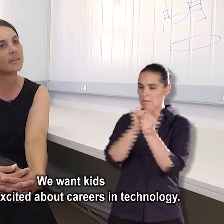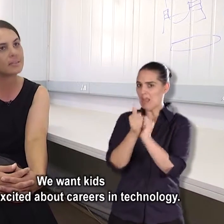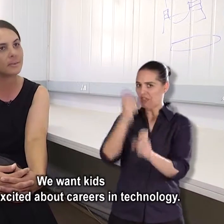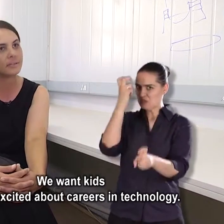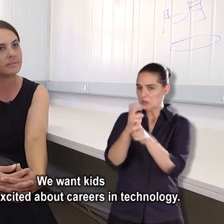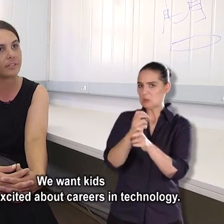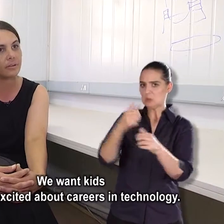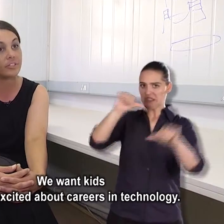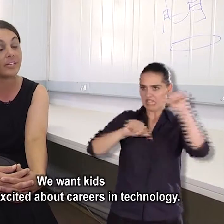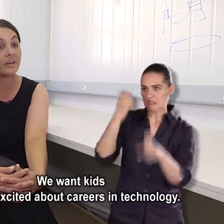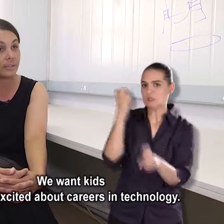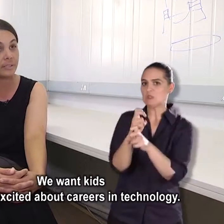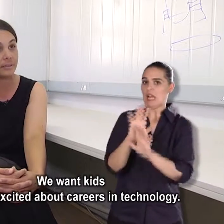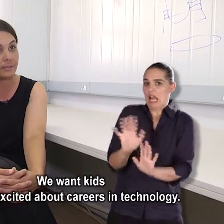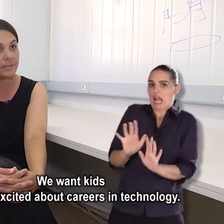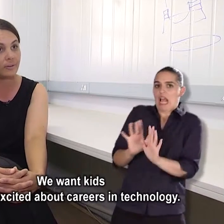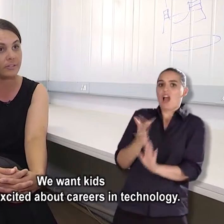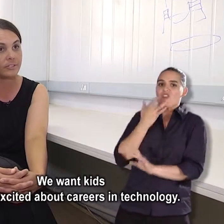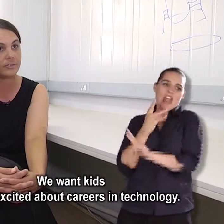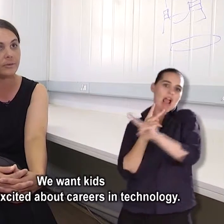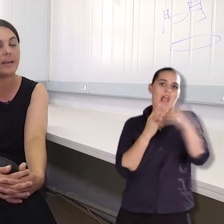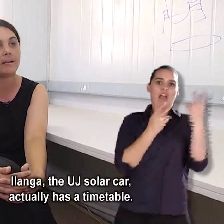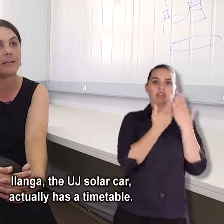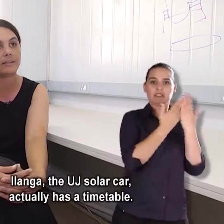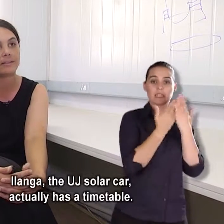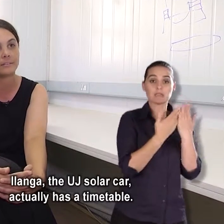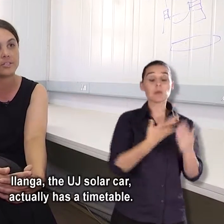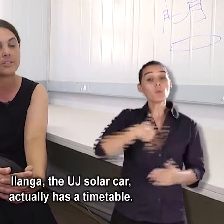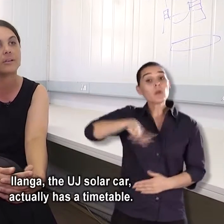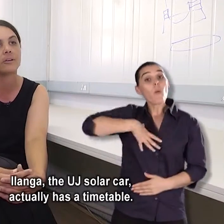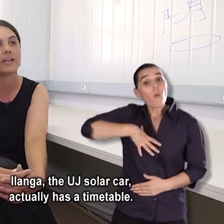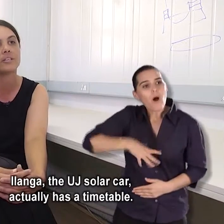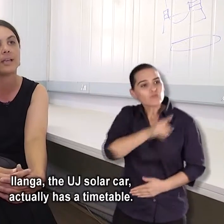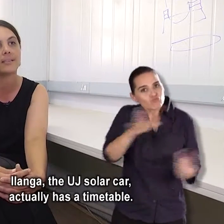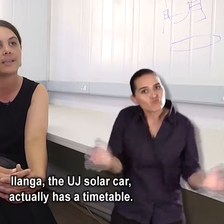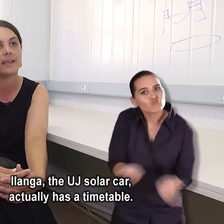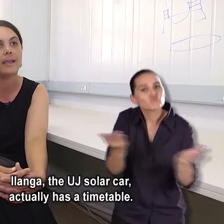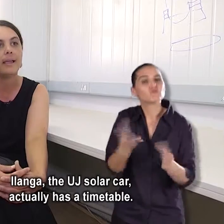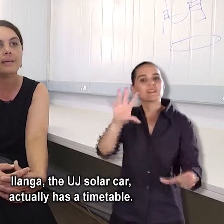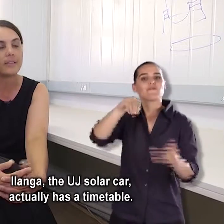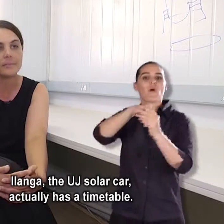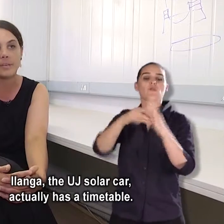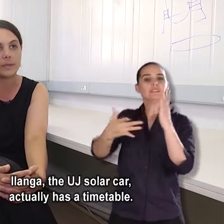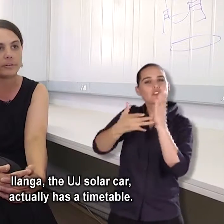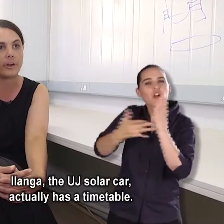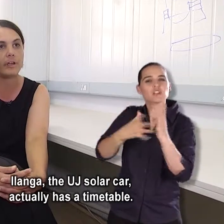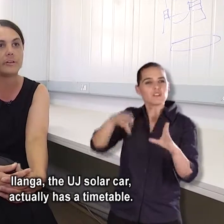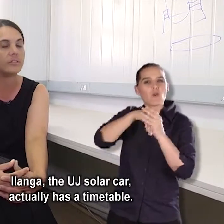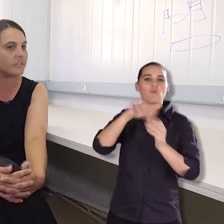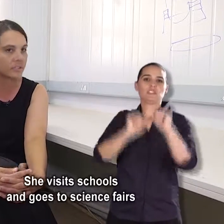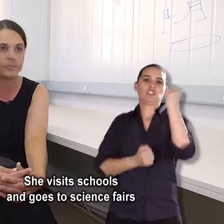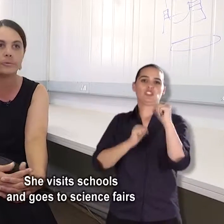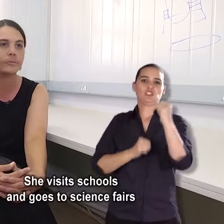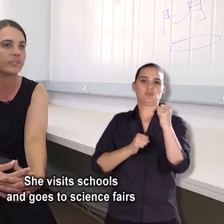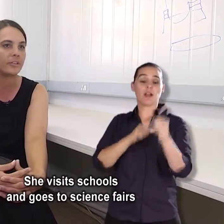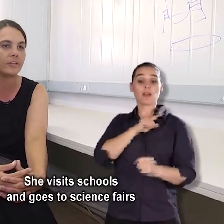to be excited about technology and careers in technology. So Ilanga, the UJ Solar Car, actually has a timetable of her own, and